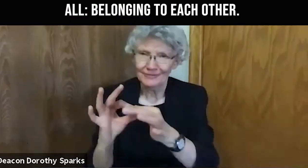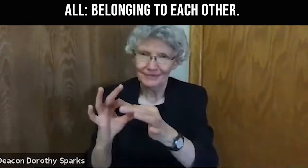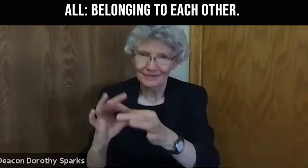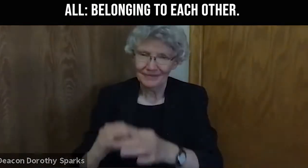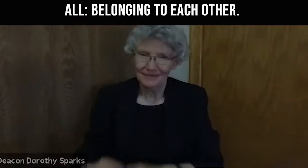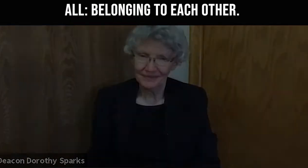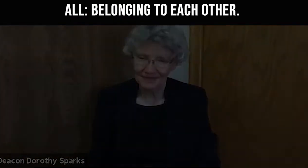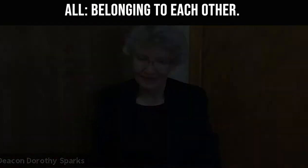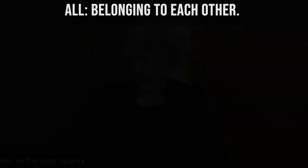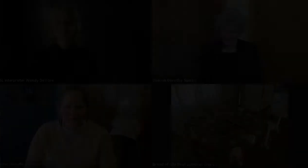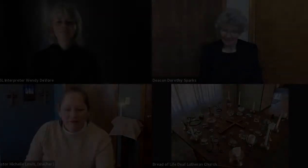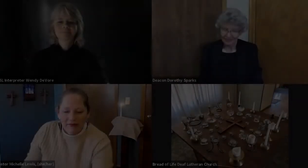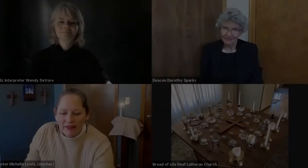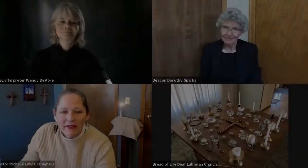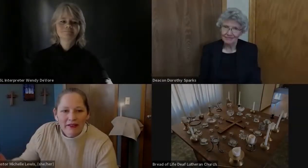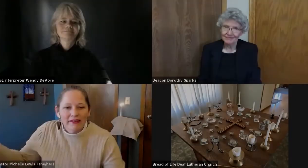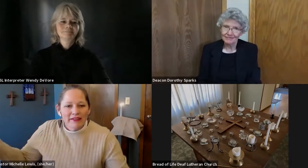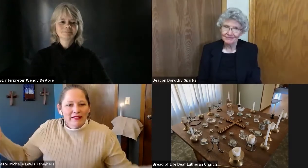other.